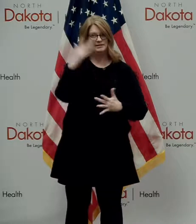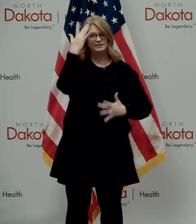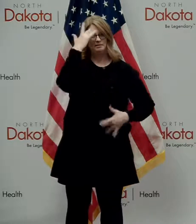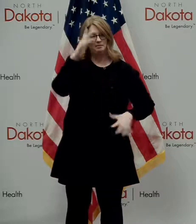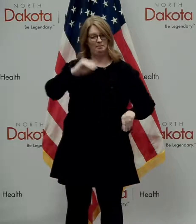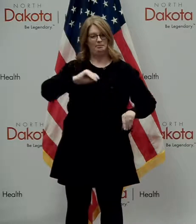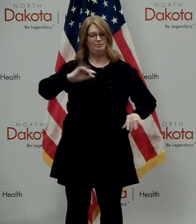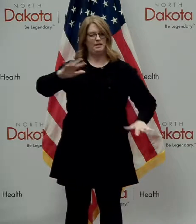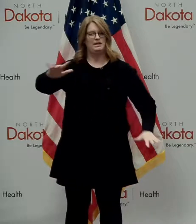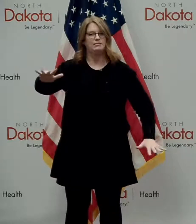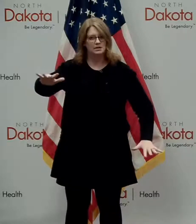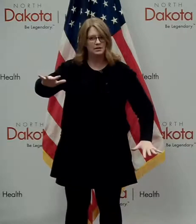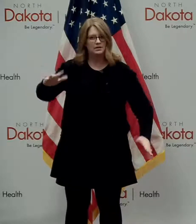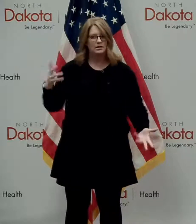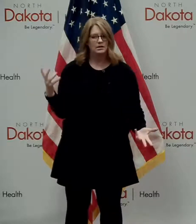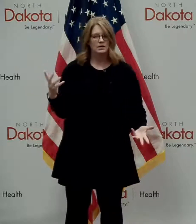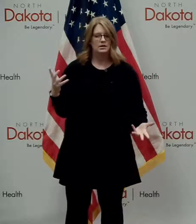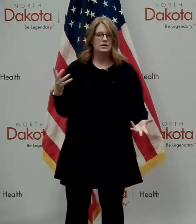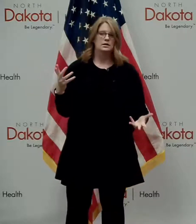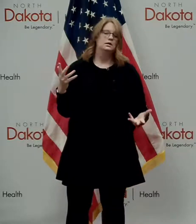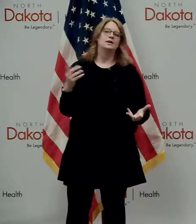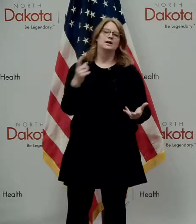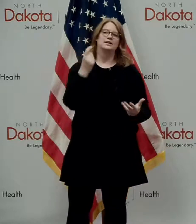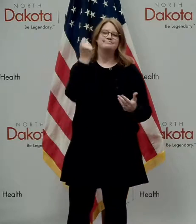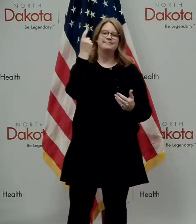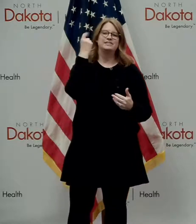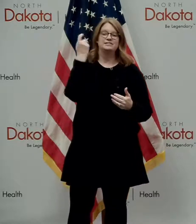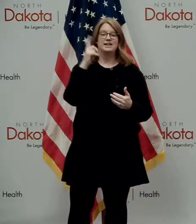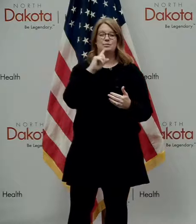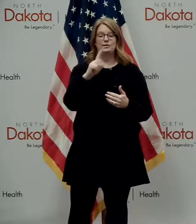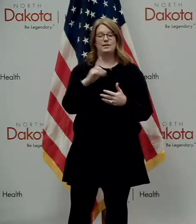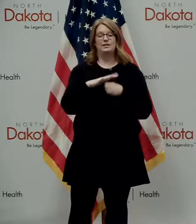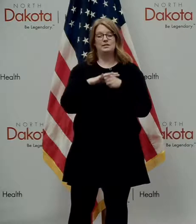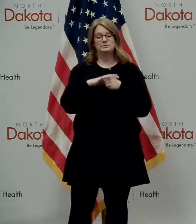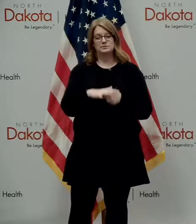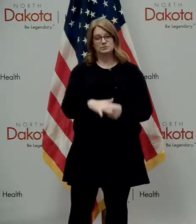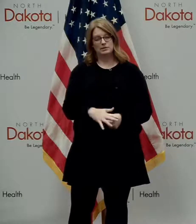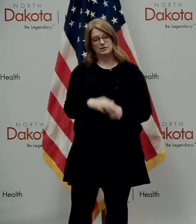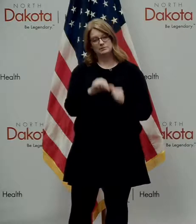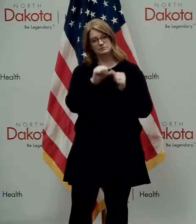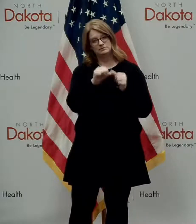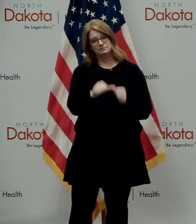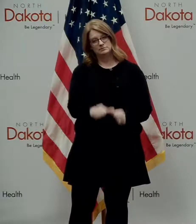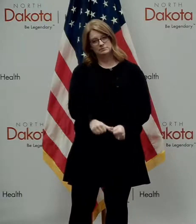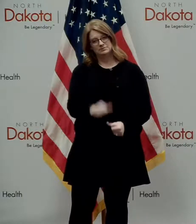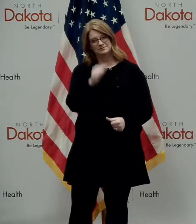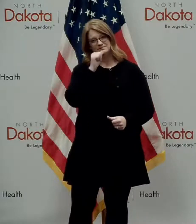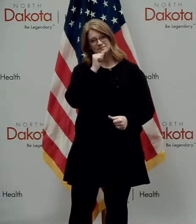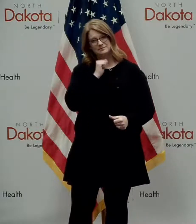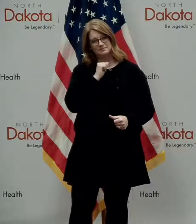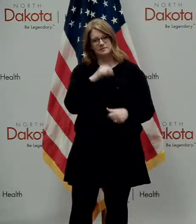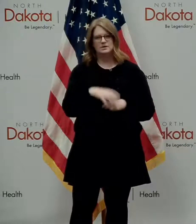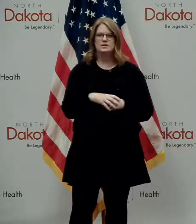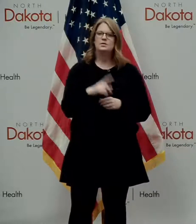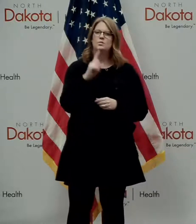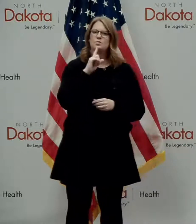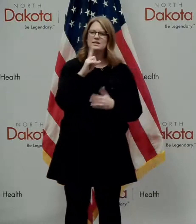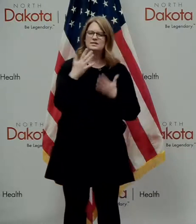there's a lot of cumulative stress in North Dakota. And so I want to thank and share my gratitude with